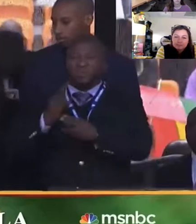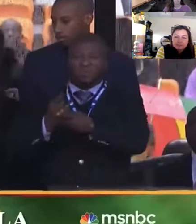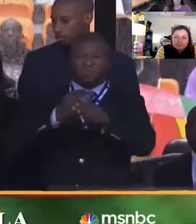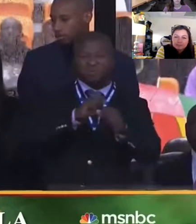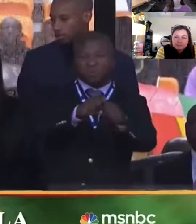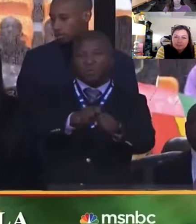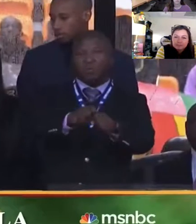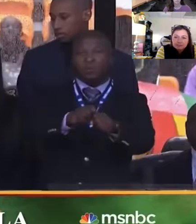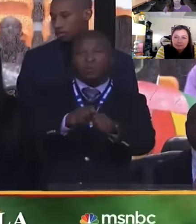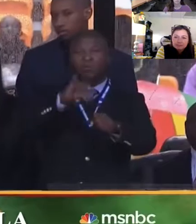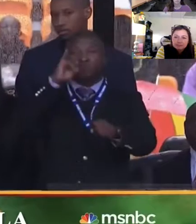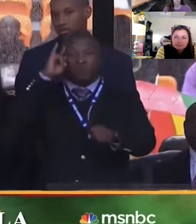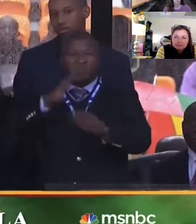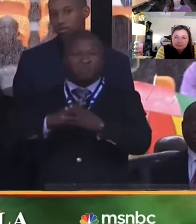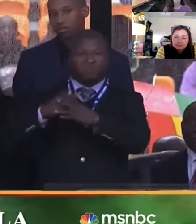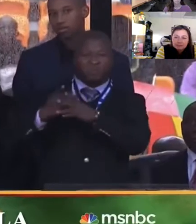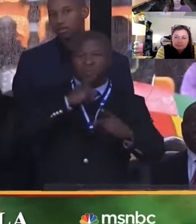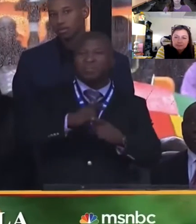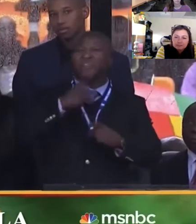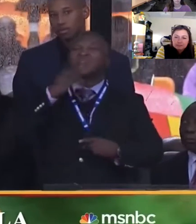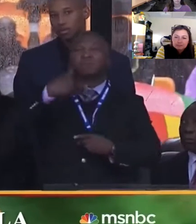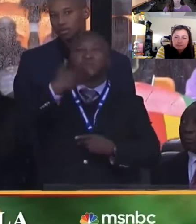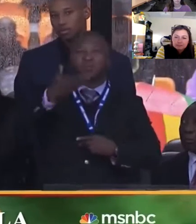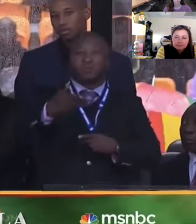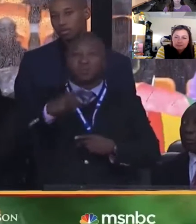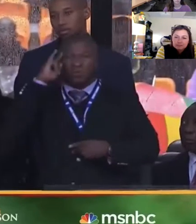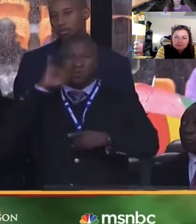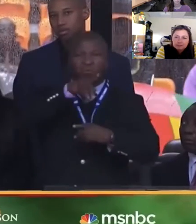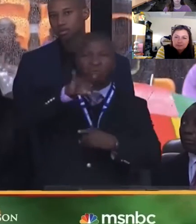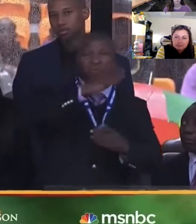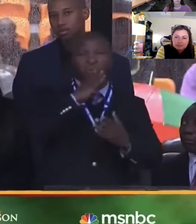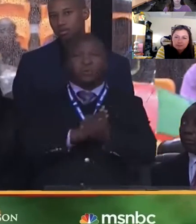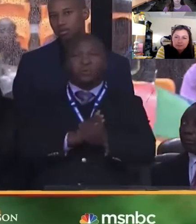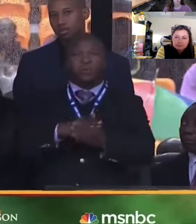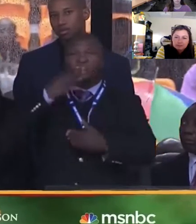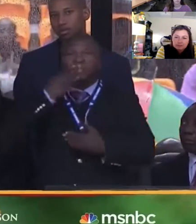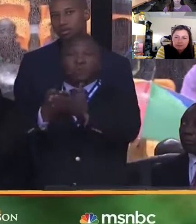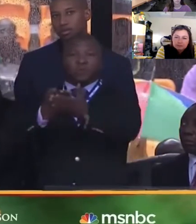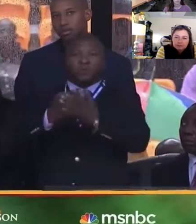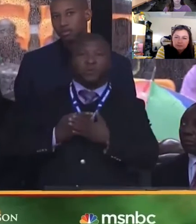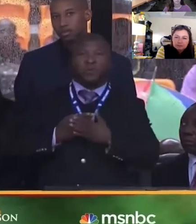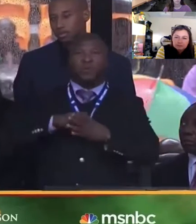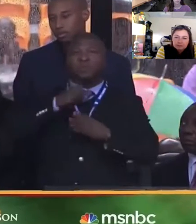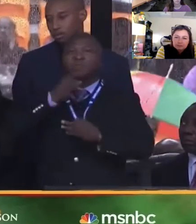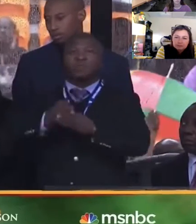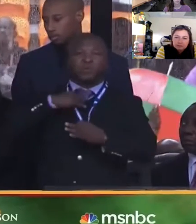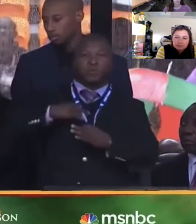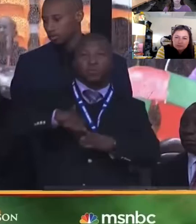that he repeats over and over here. Okay, that's it. That's him. And you see, he looks like a